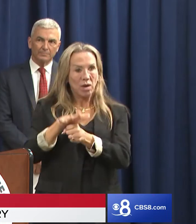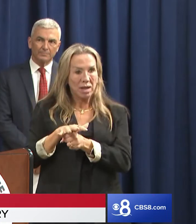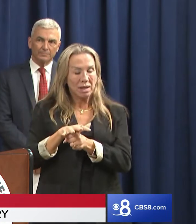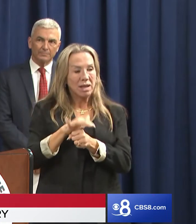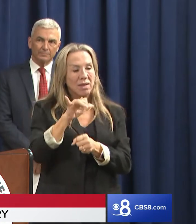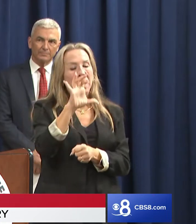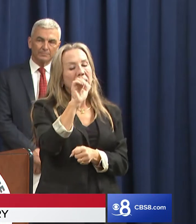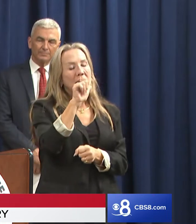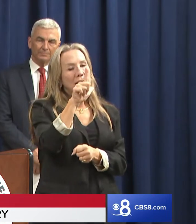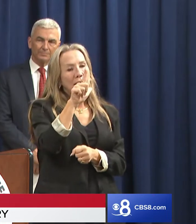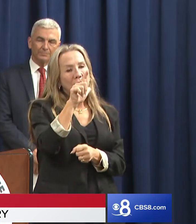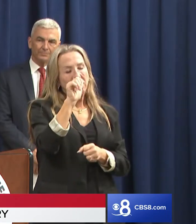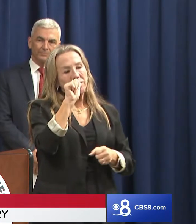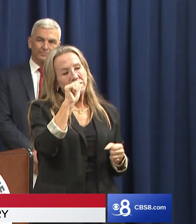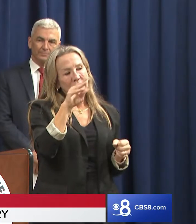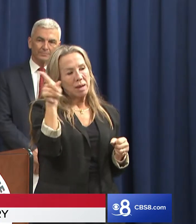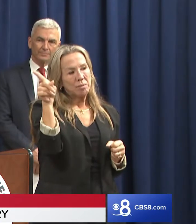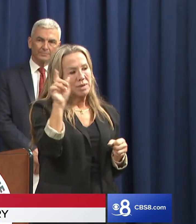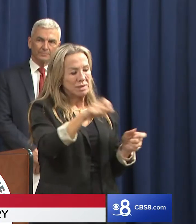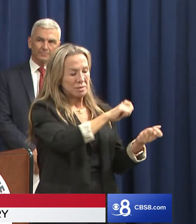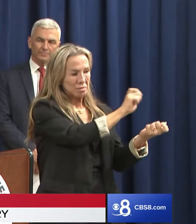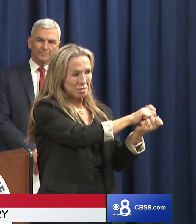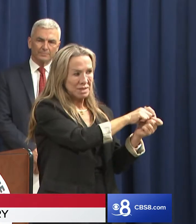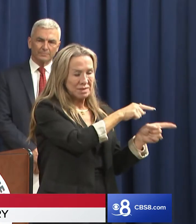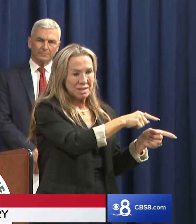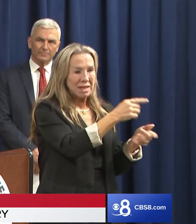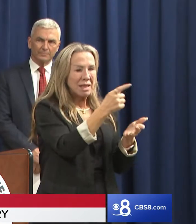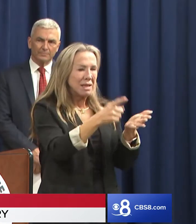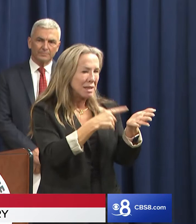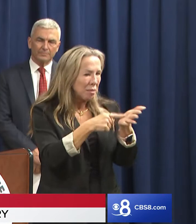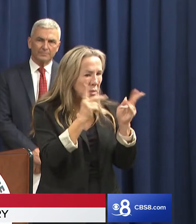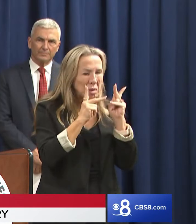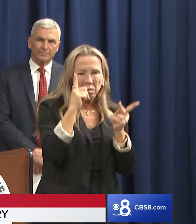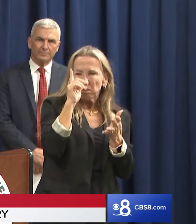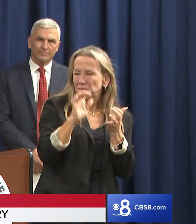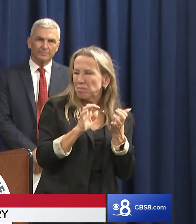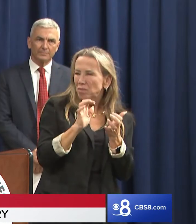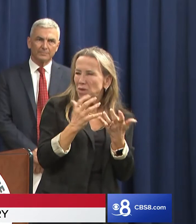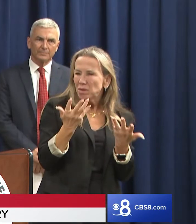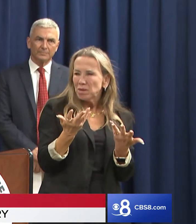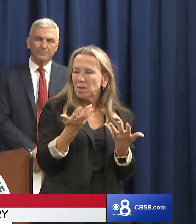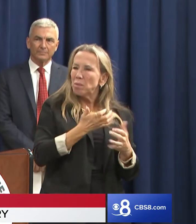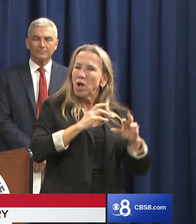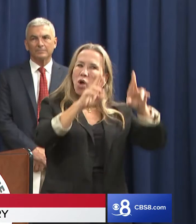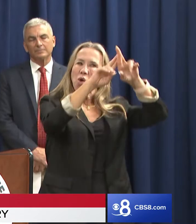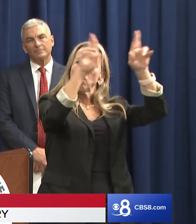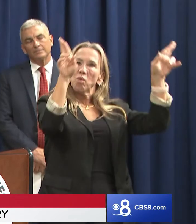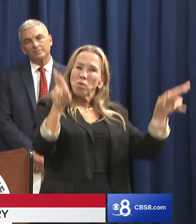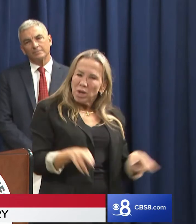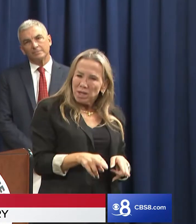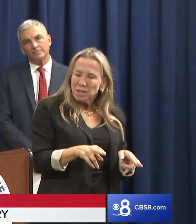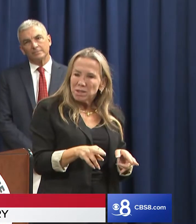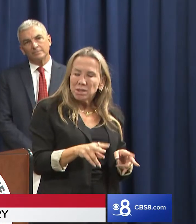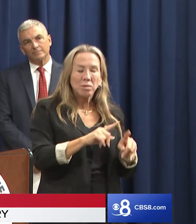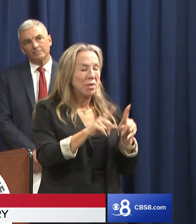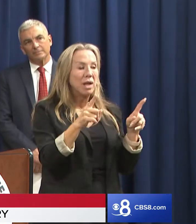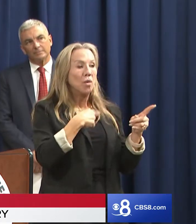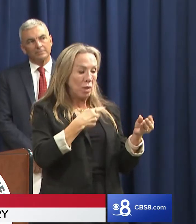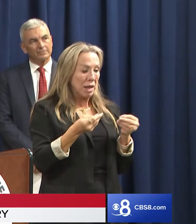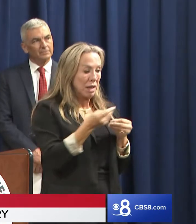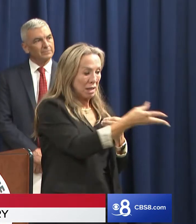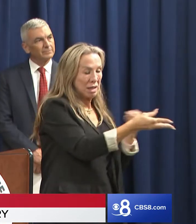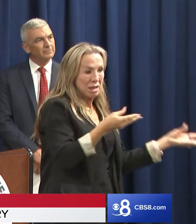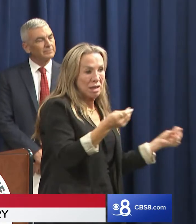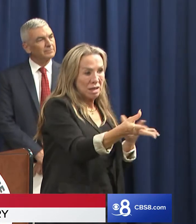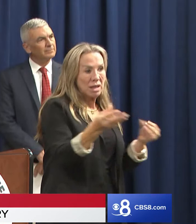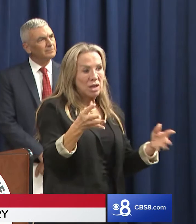actually servicing. And so sometimes that may be confusing because of our region, but we're getting as much information out to folks as